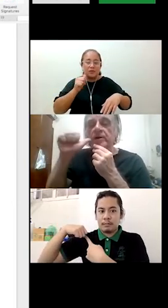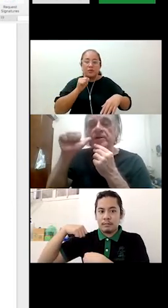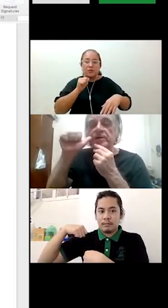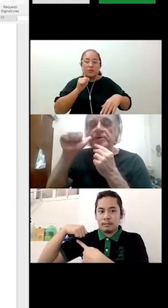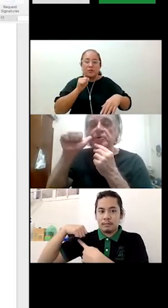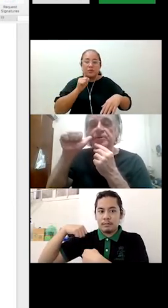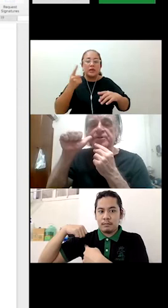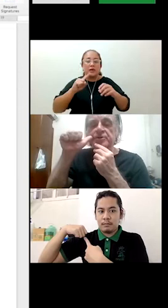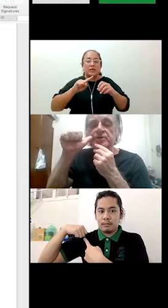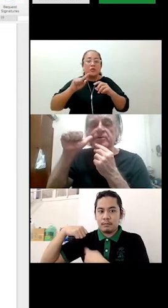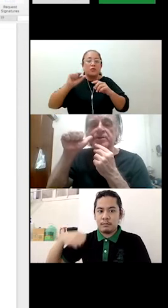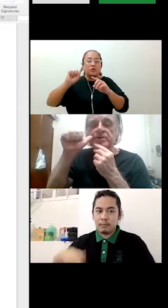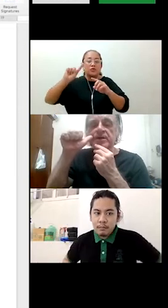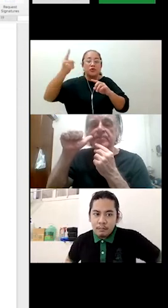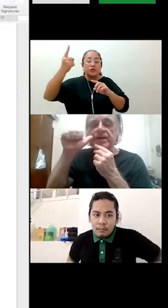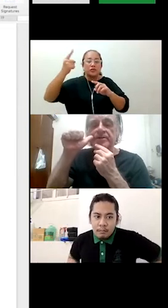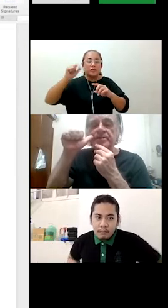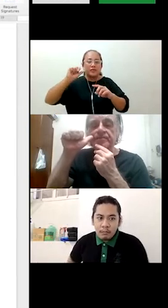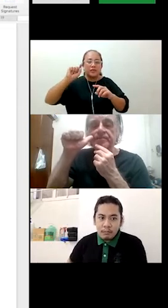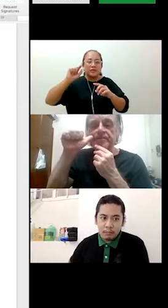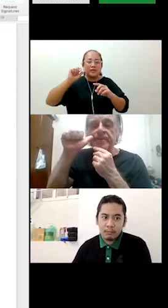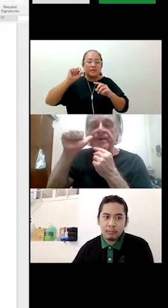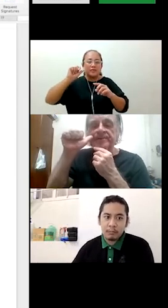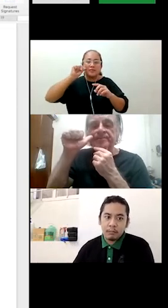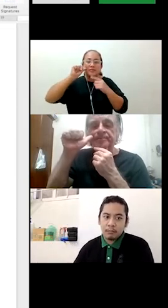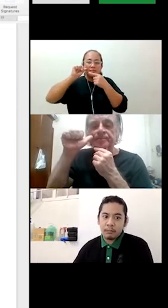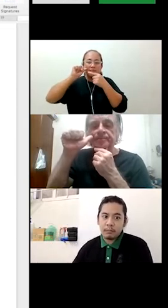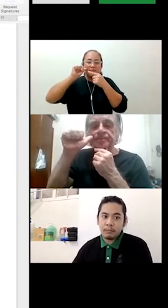want to look at the initial position. So it's the same place.